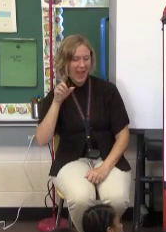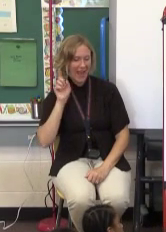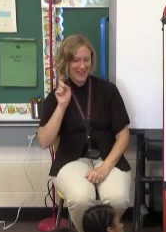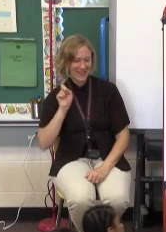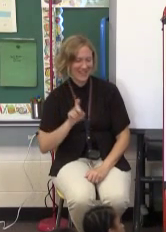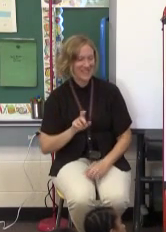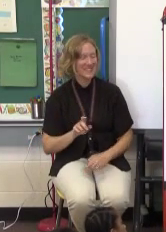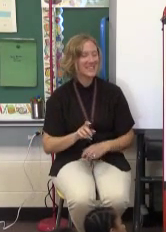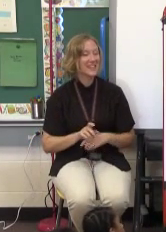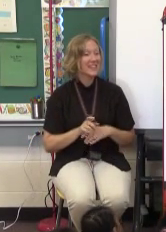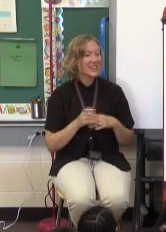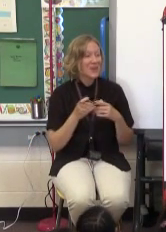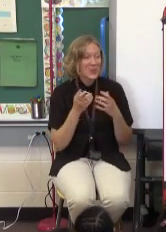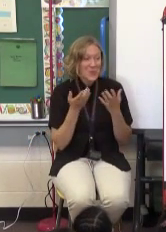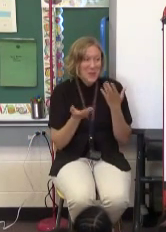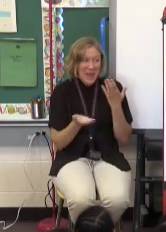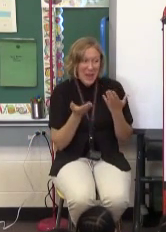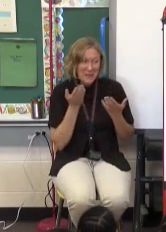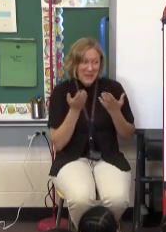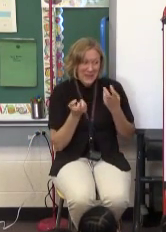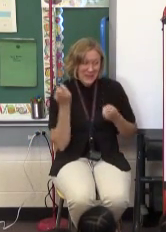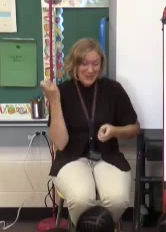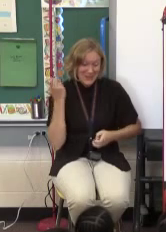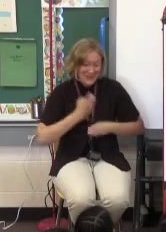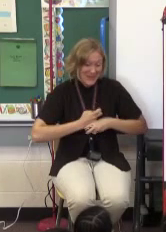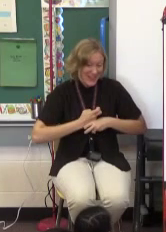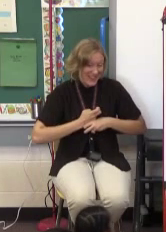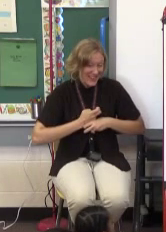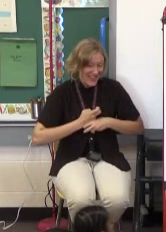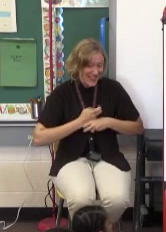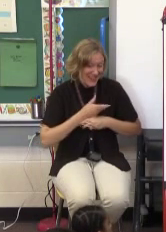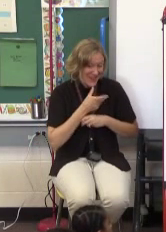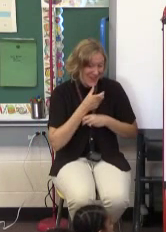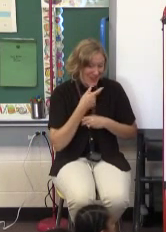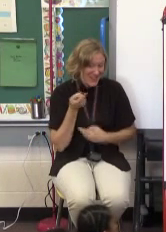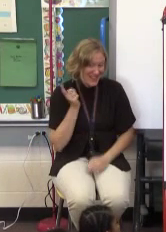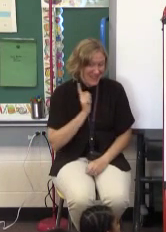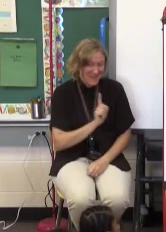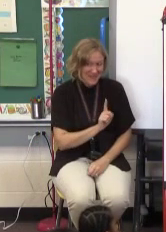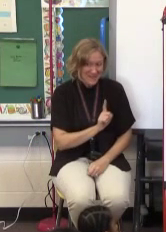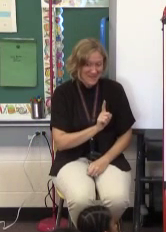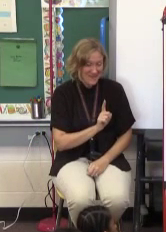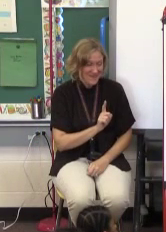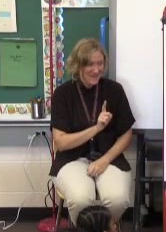might be tricky. Ooh, who are we going to bring up?